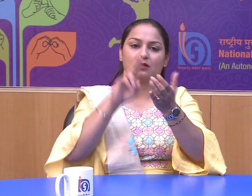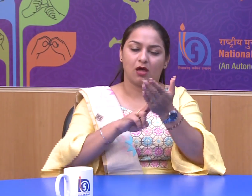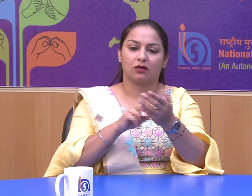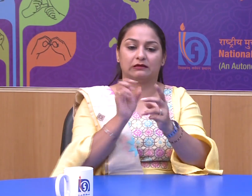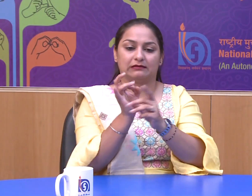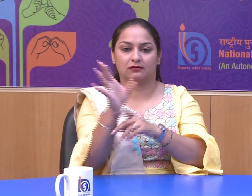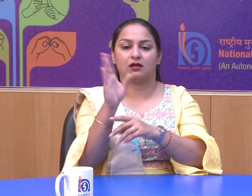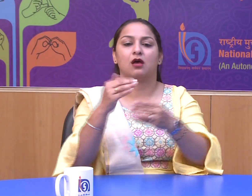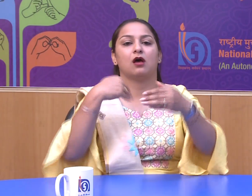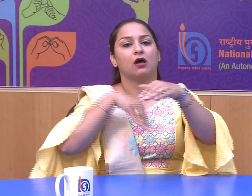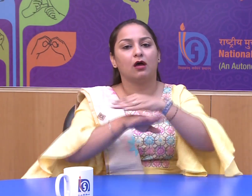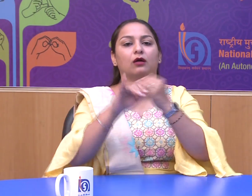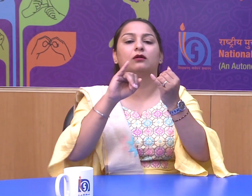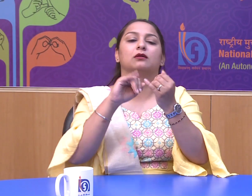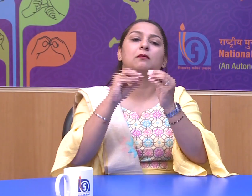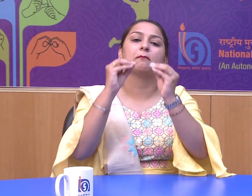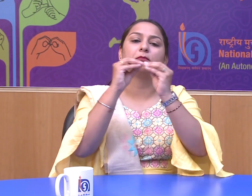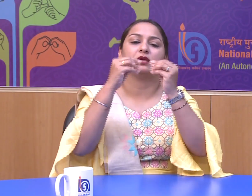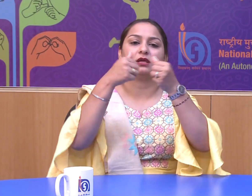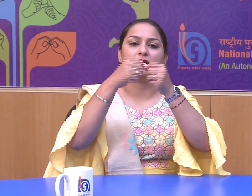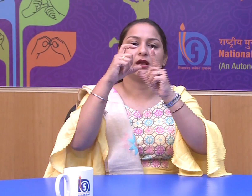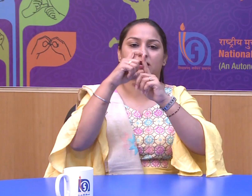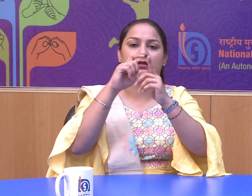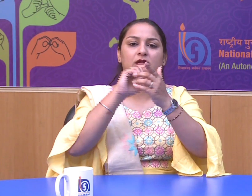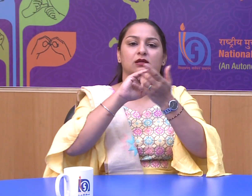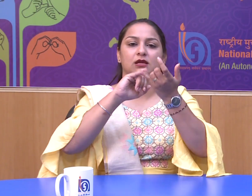emperor, and Dine Panah,